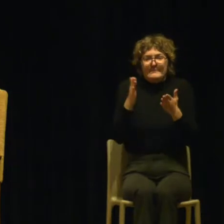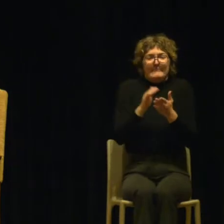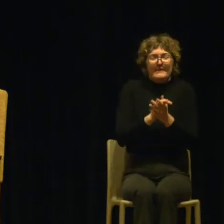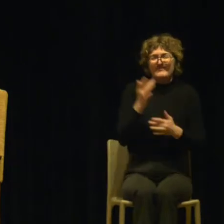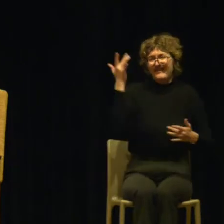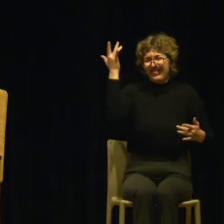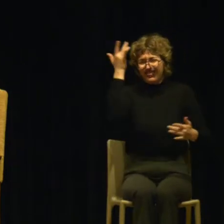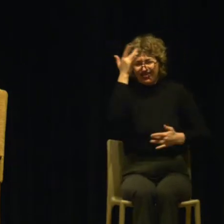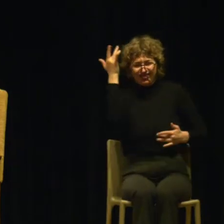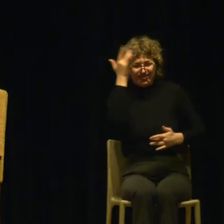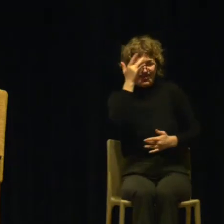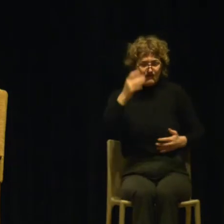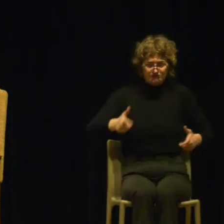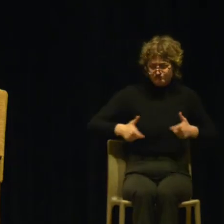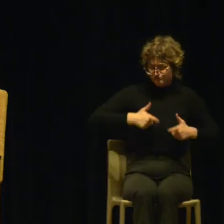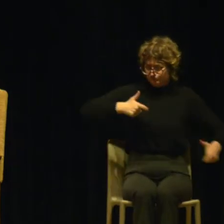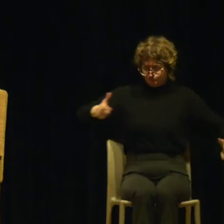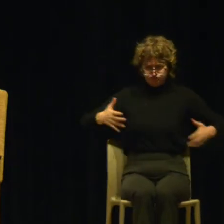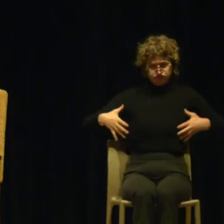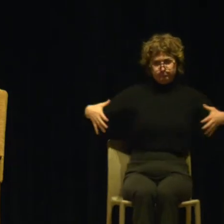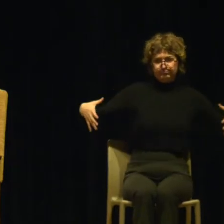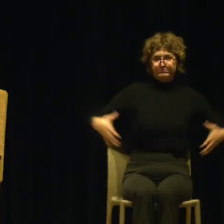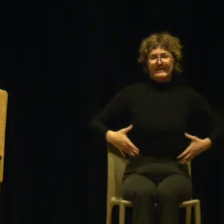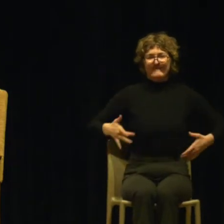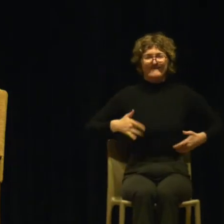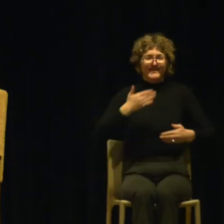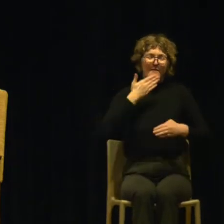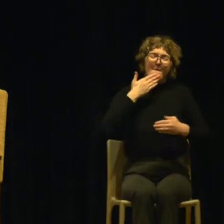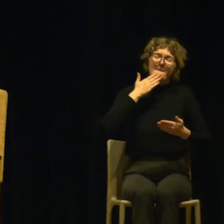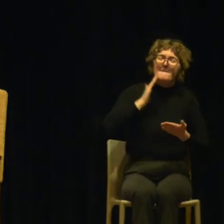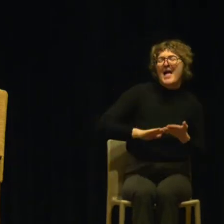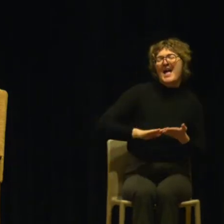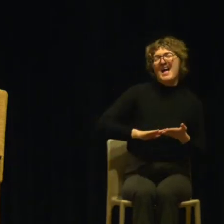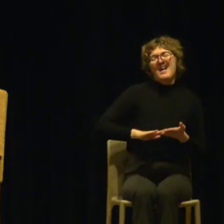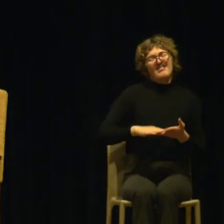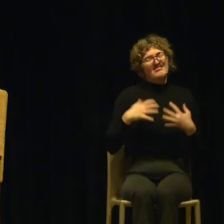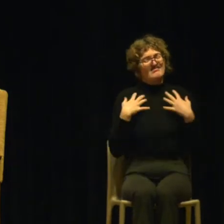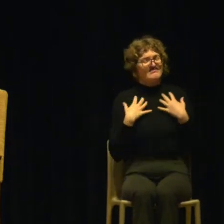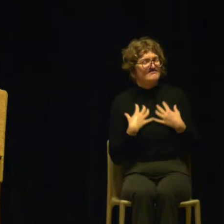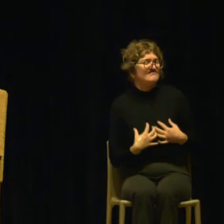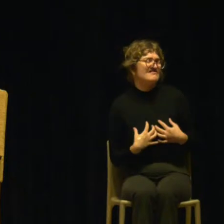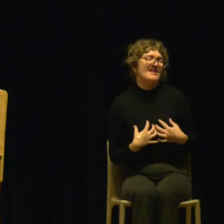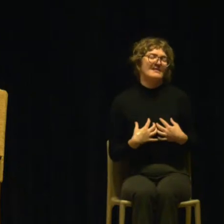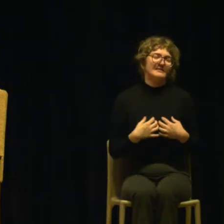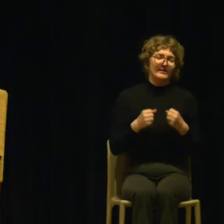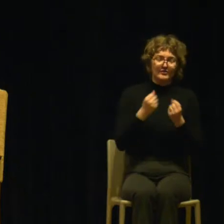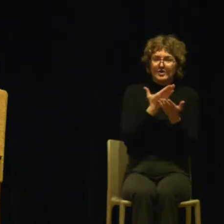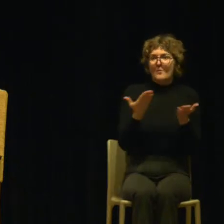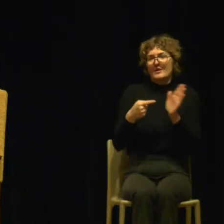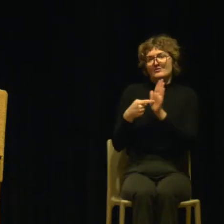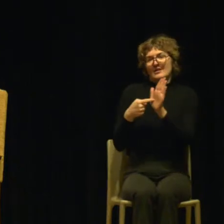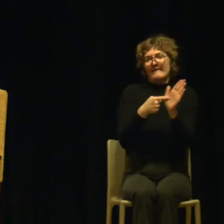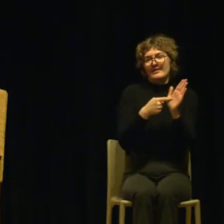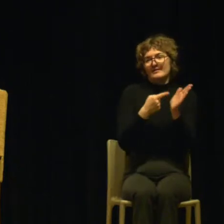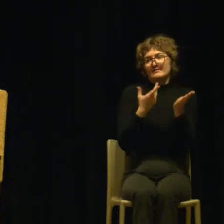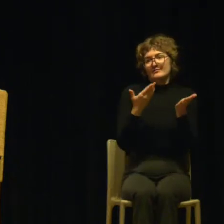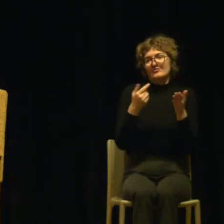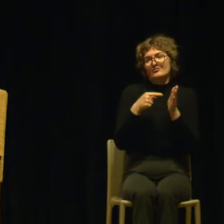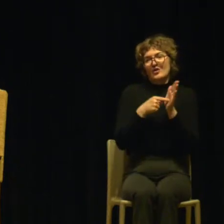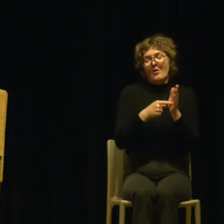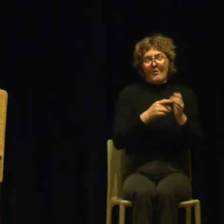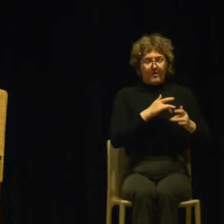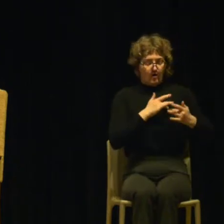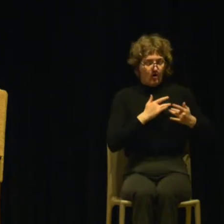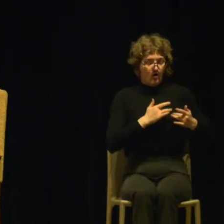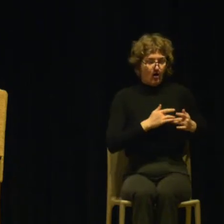sick. It makes you fat. It makes you feel bad. And there is just ample evidence that even says that it contributes to heart disease